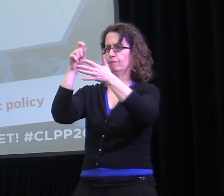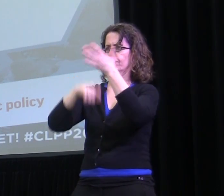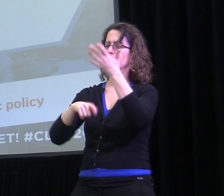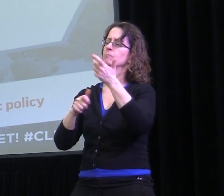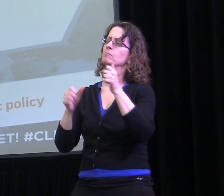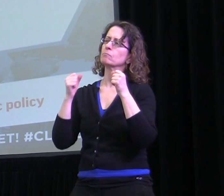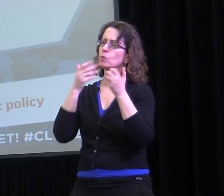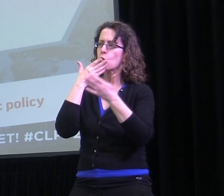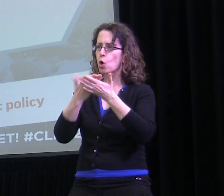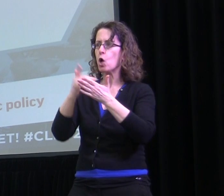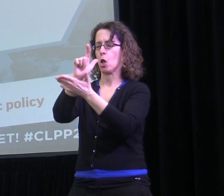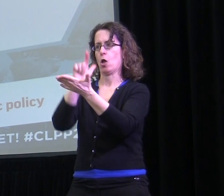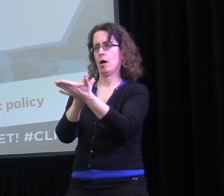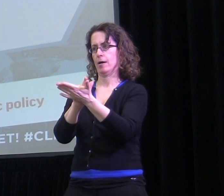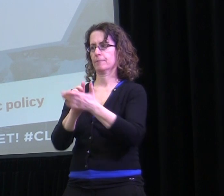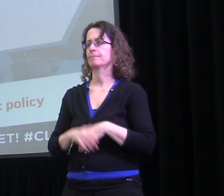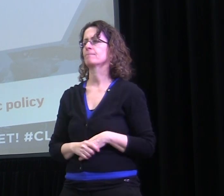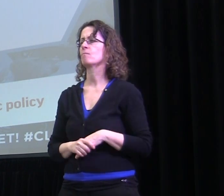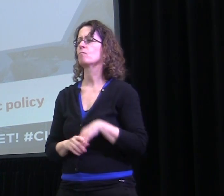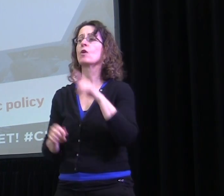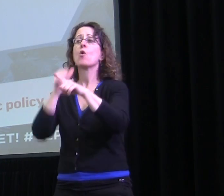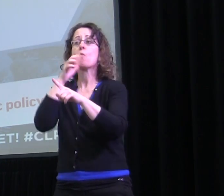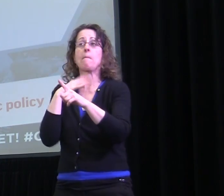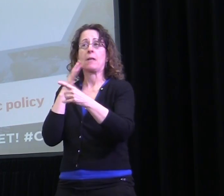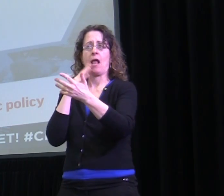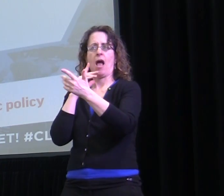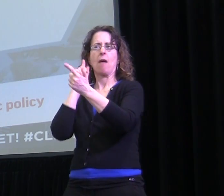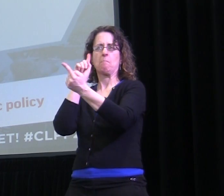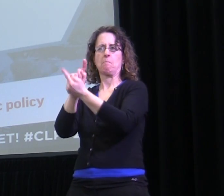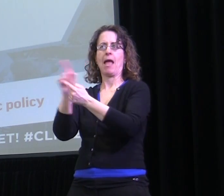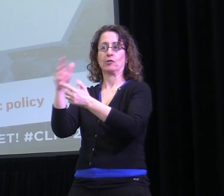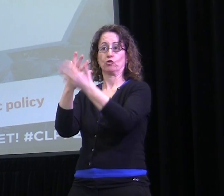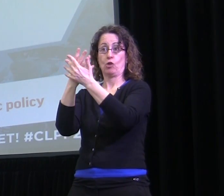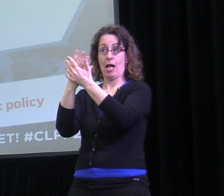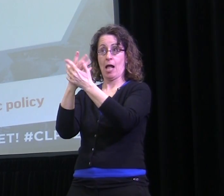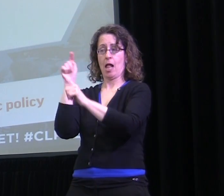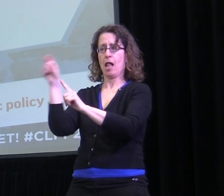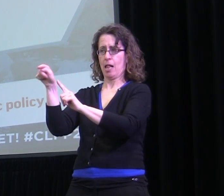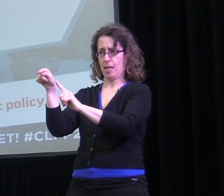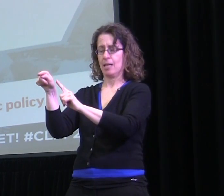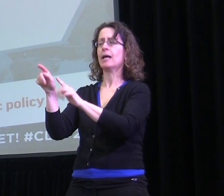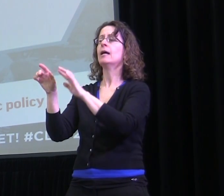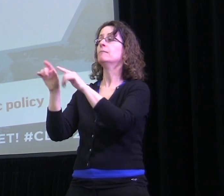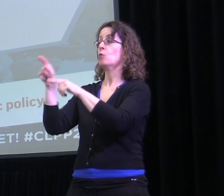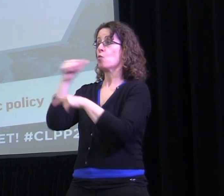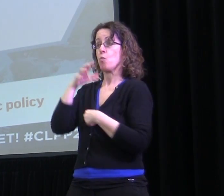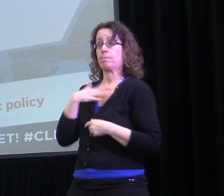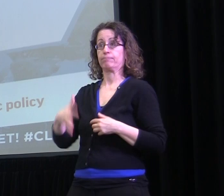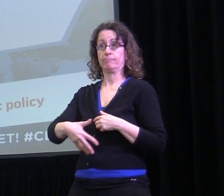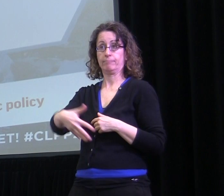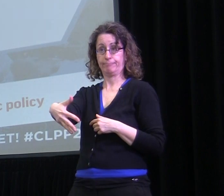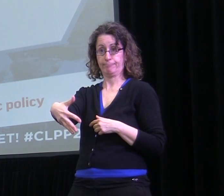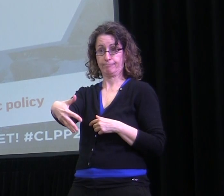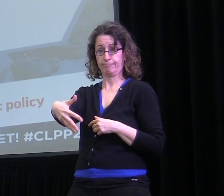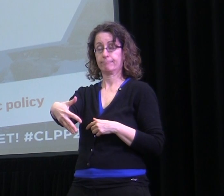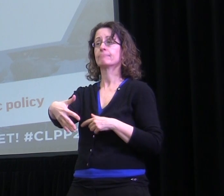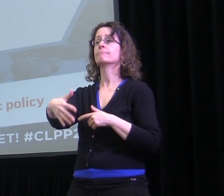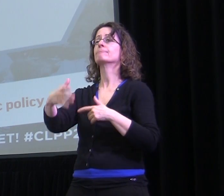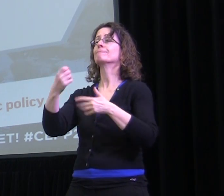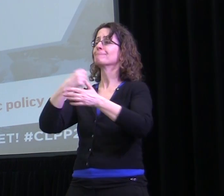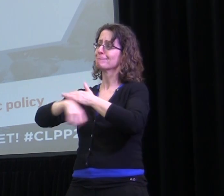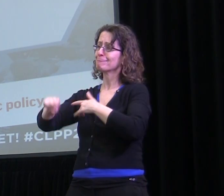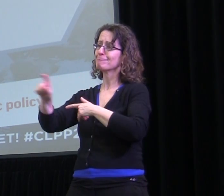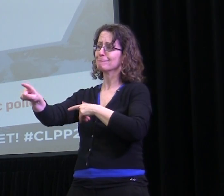Wood, while she was inside jail in a Prison Birth Project group. She was pregnant. She gave birth to Titus